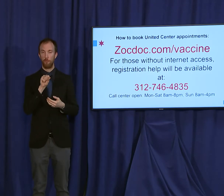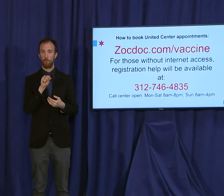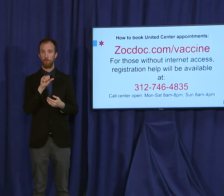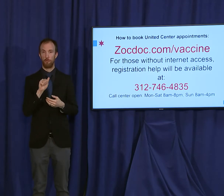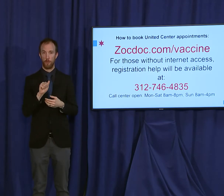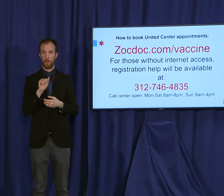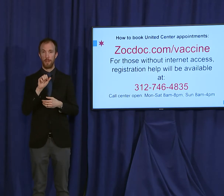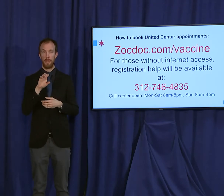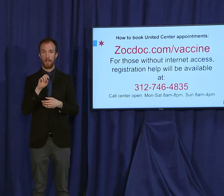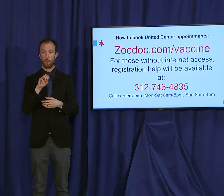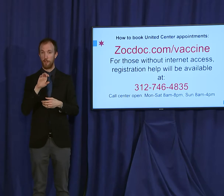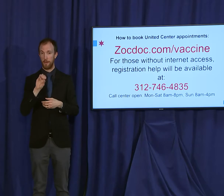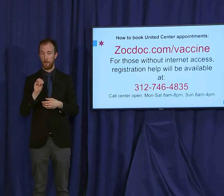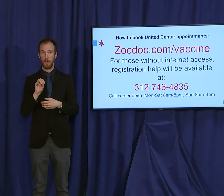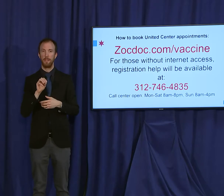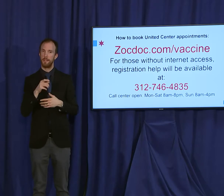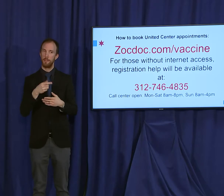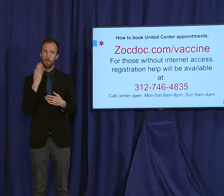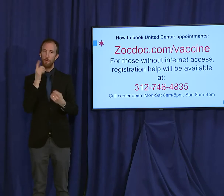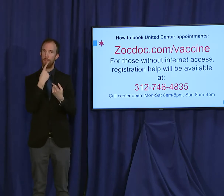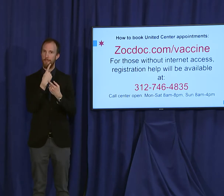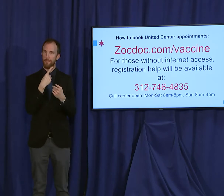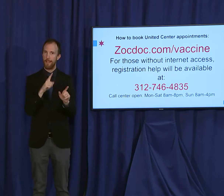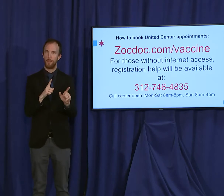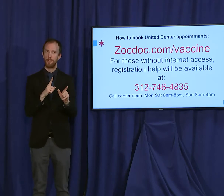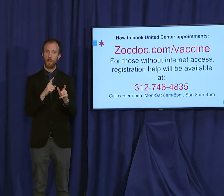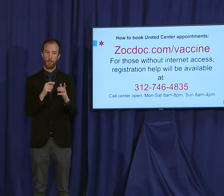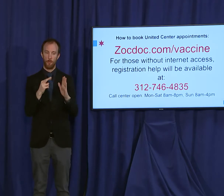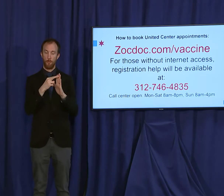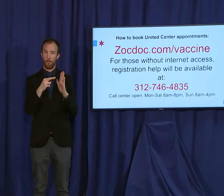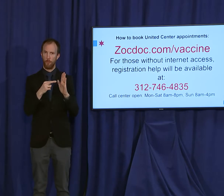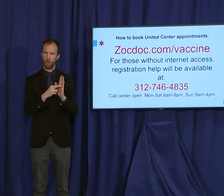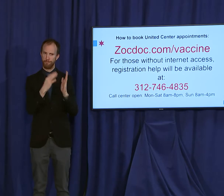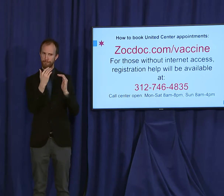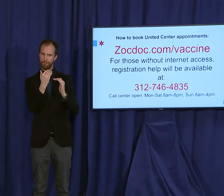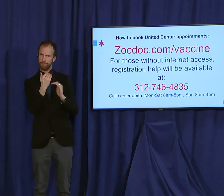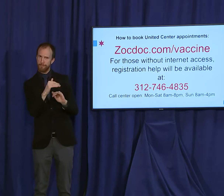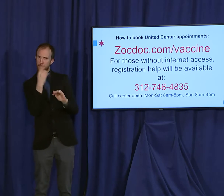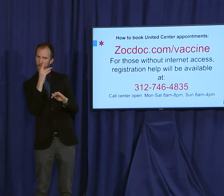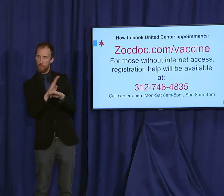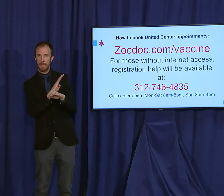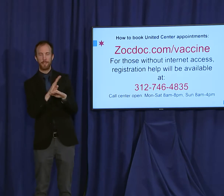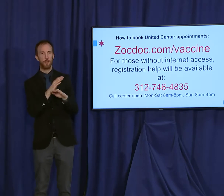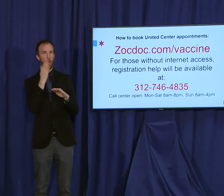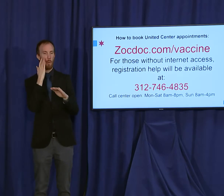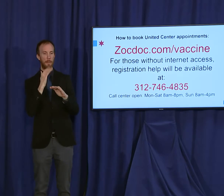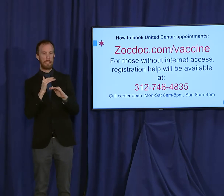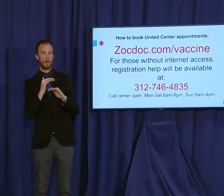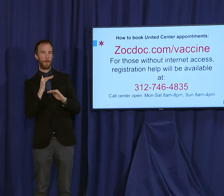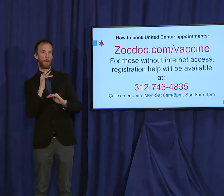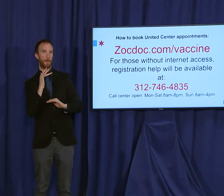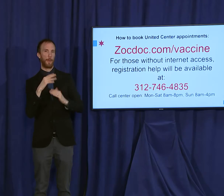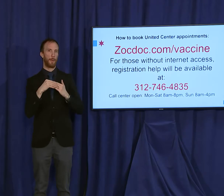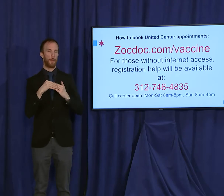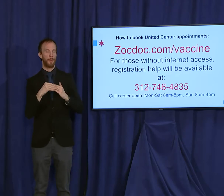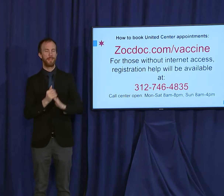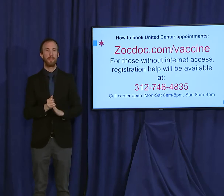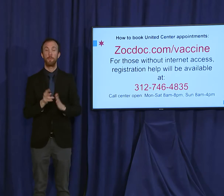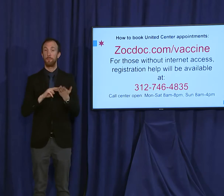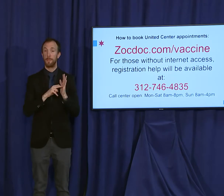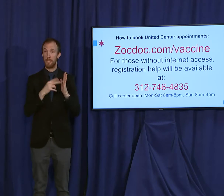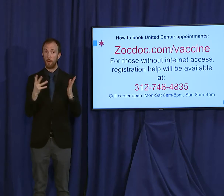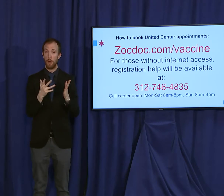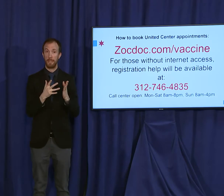to announce that we are further easing COVID-19 regulations on Chicago businesses. Effective immediately,